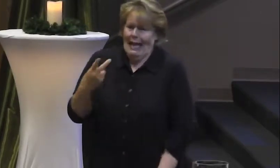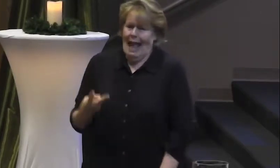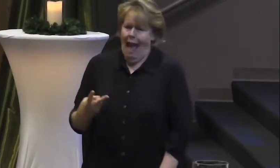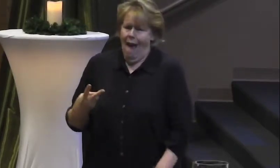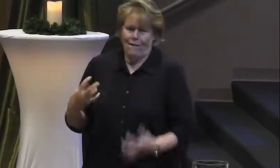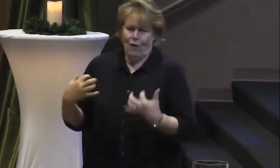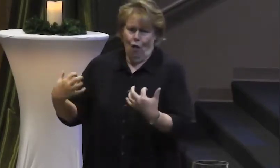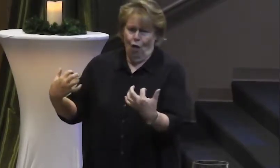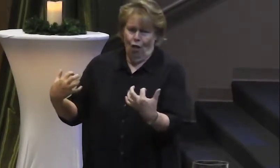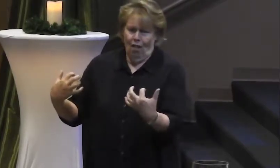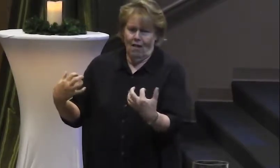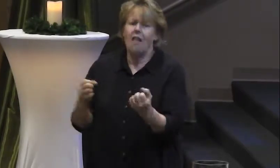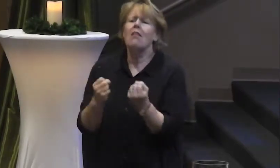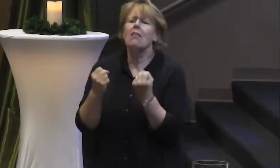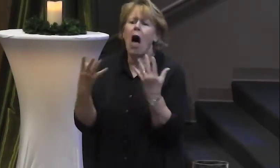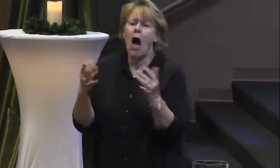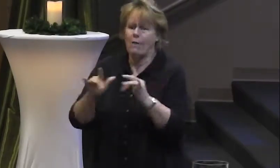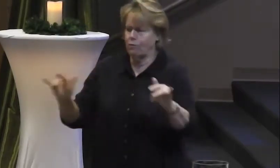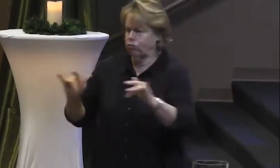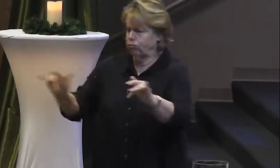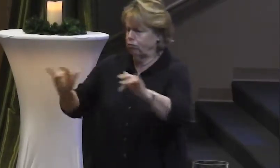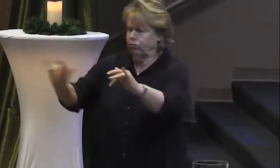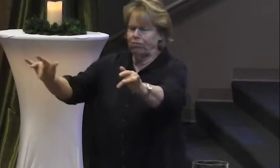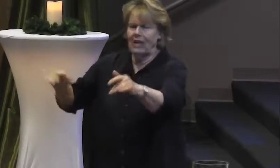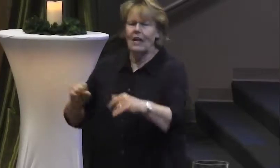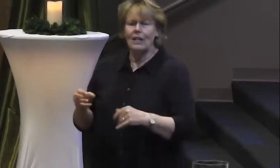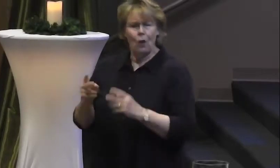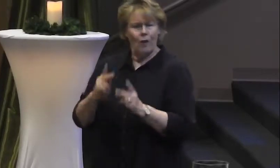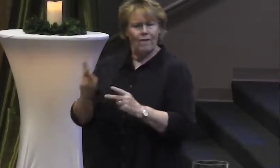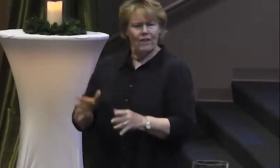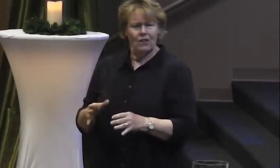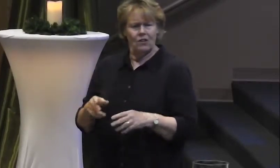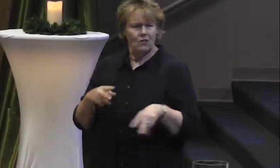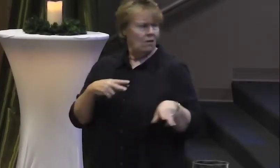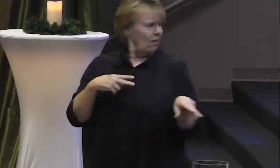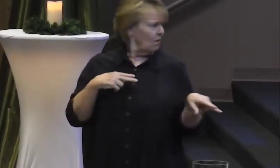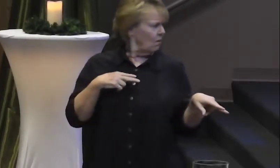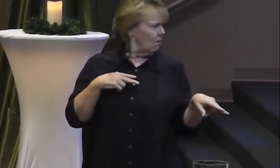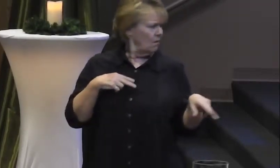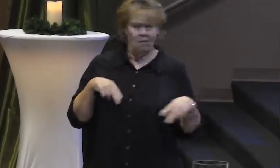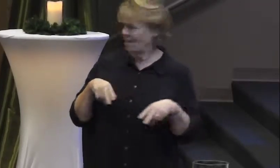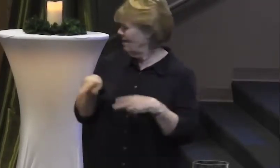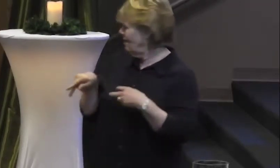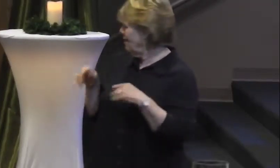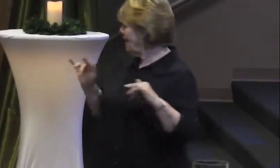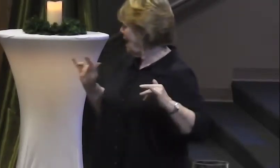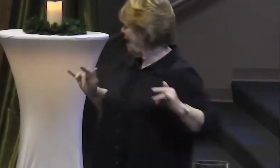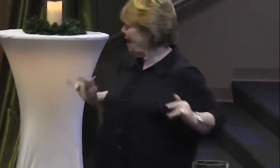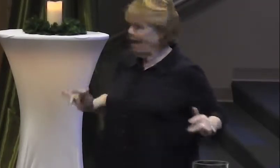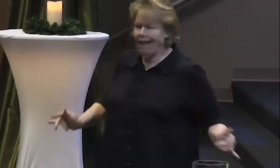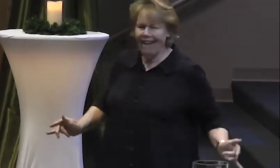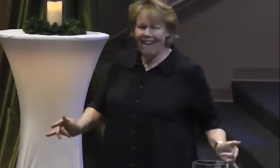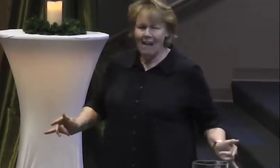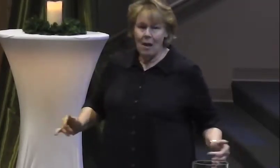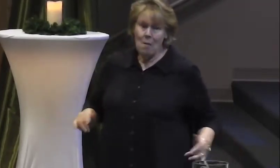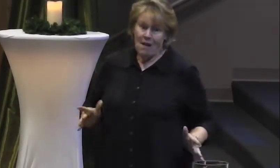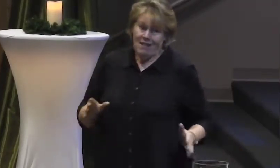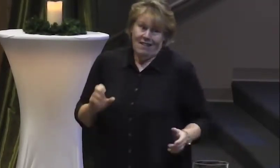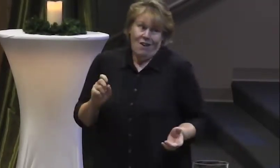So they kind of looked around at all the empty places, graciously got up and went somewhere else. I don't